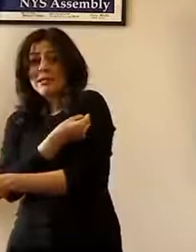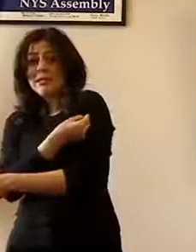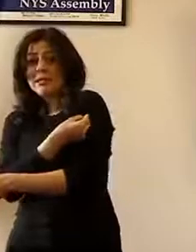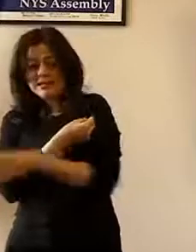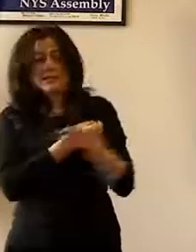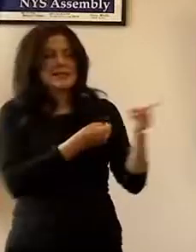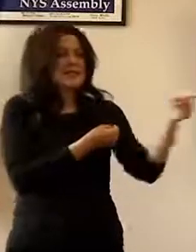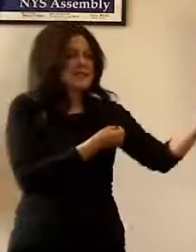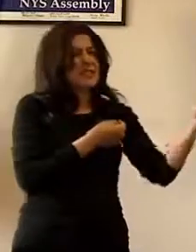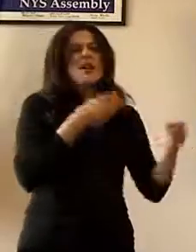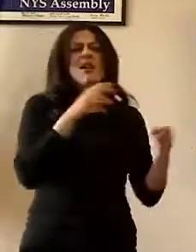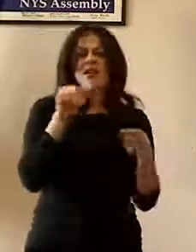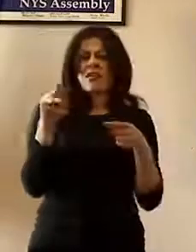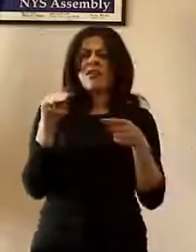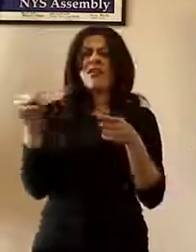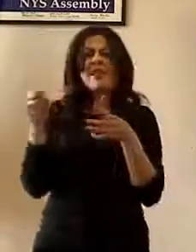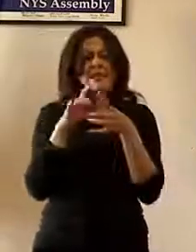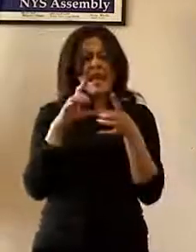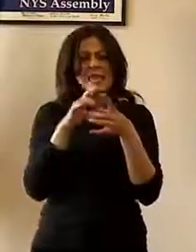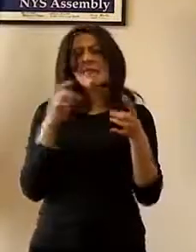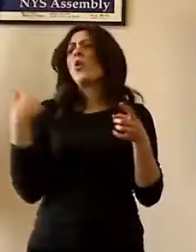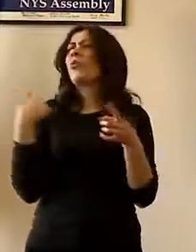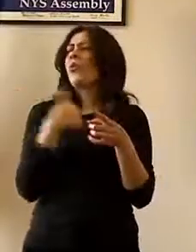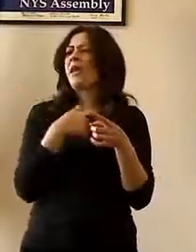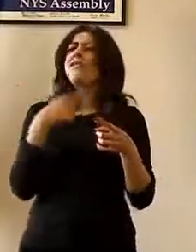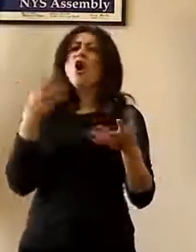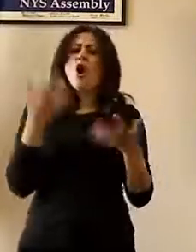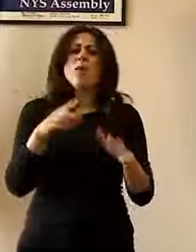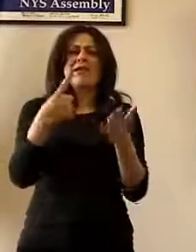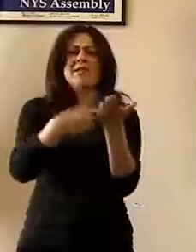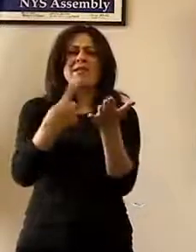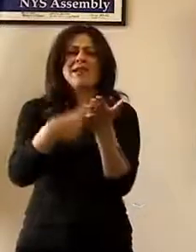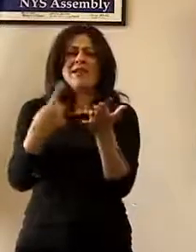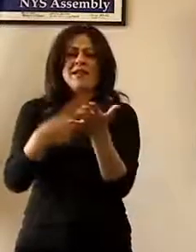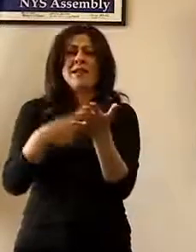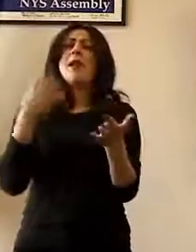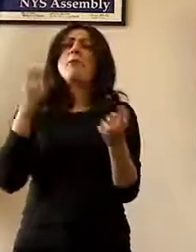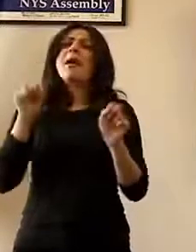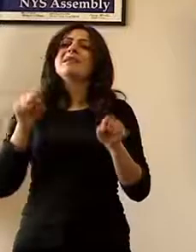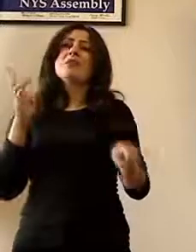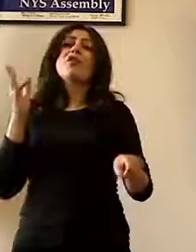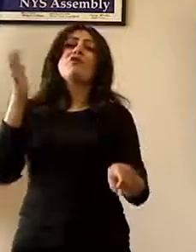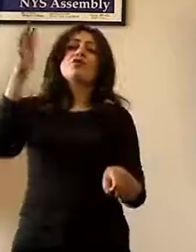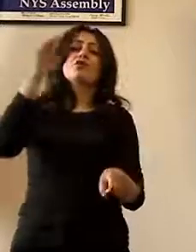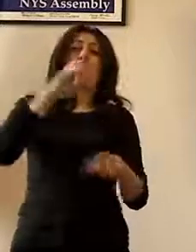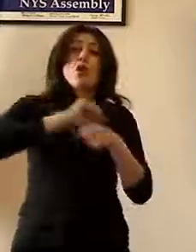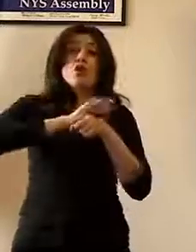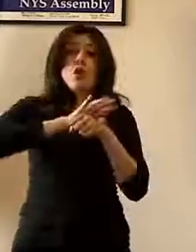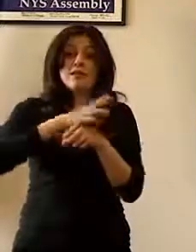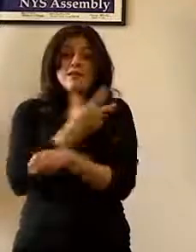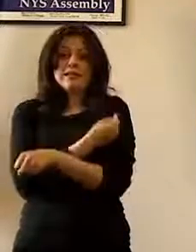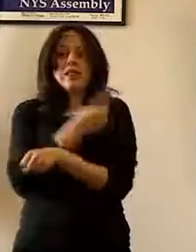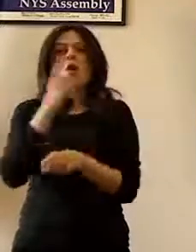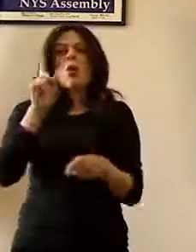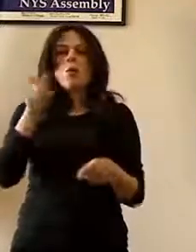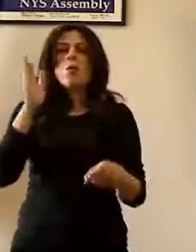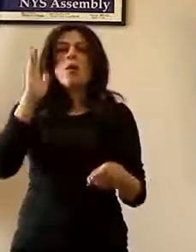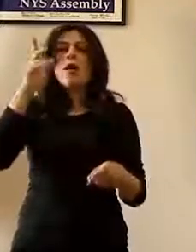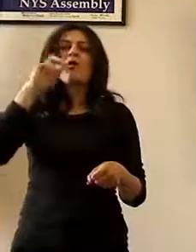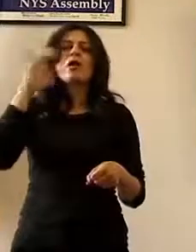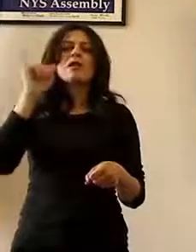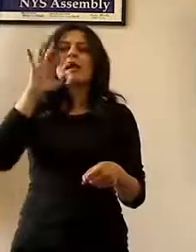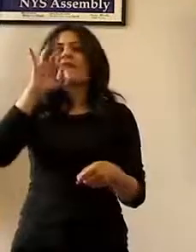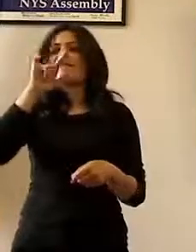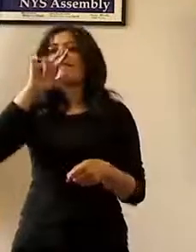become annualized in some way. Potentially, like the flu shot, like you would just ordinarily go through that process, choose whether or not you want to have that